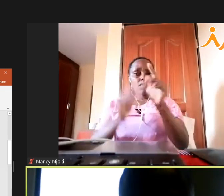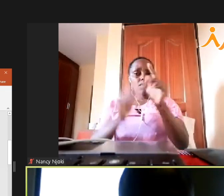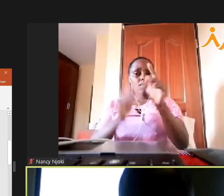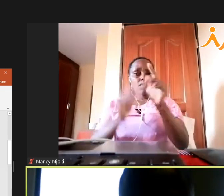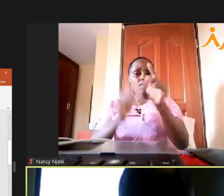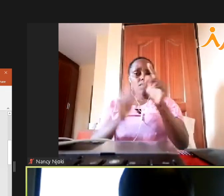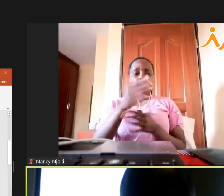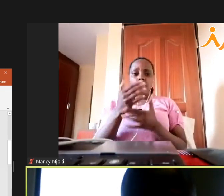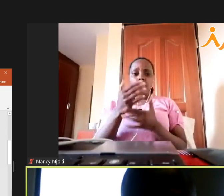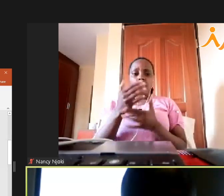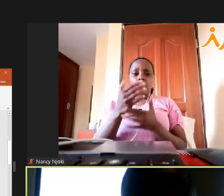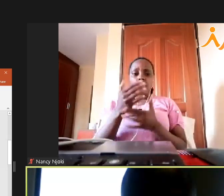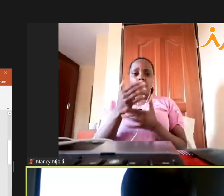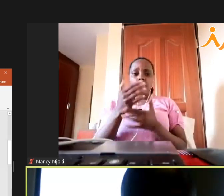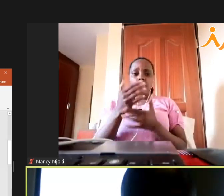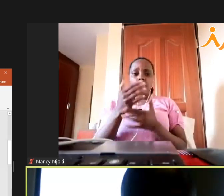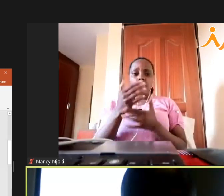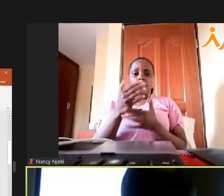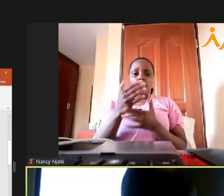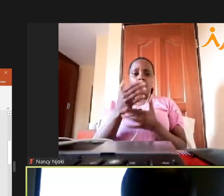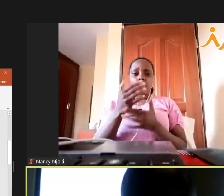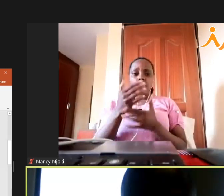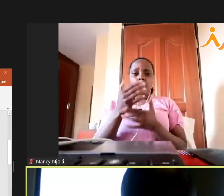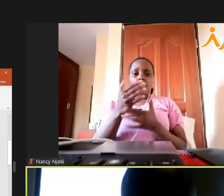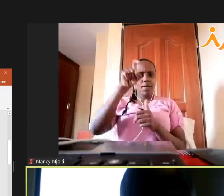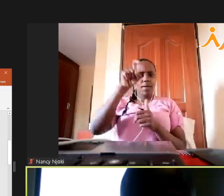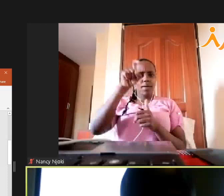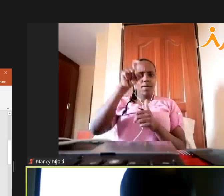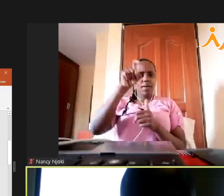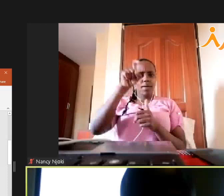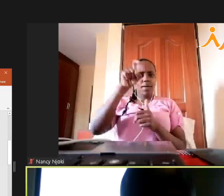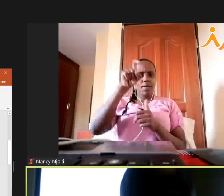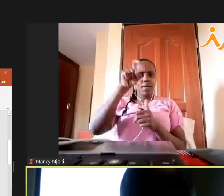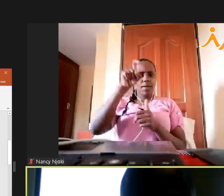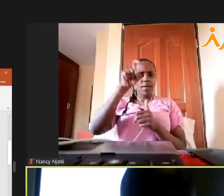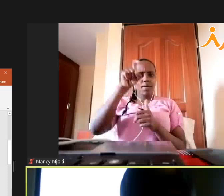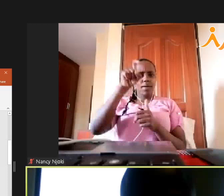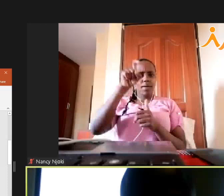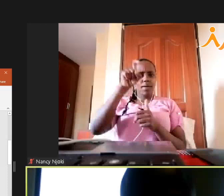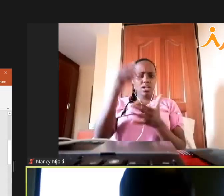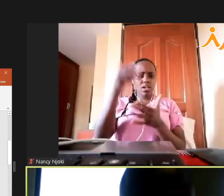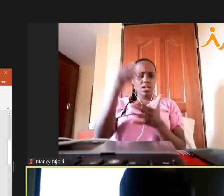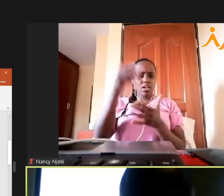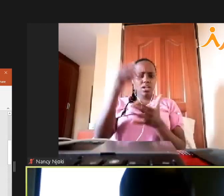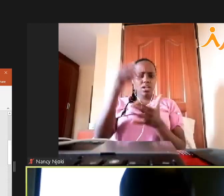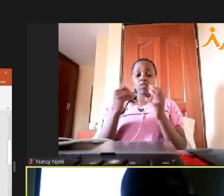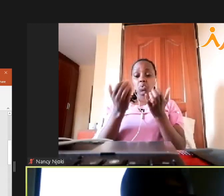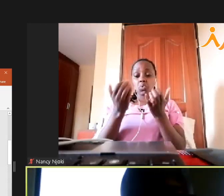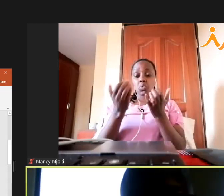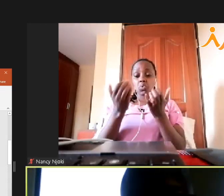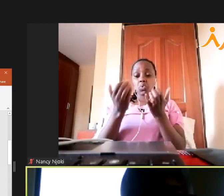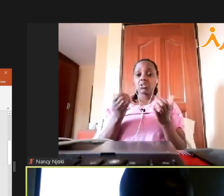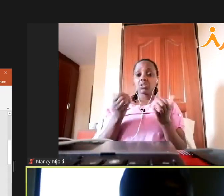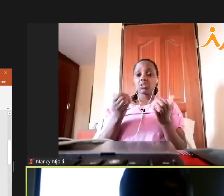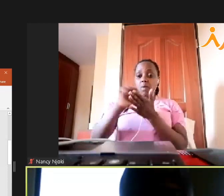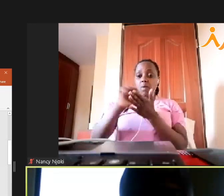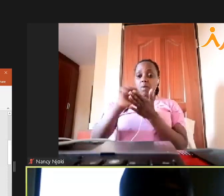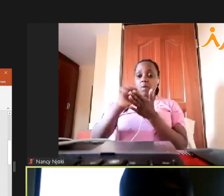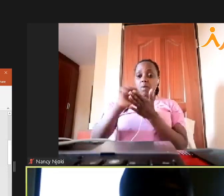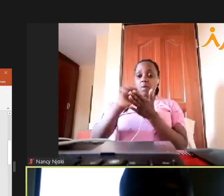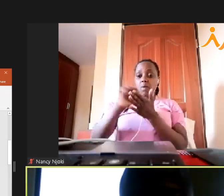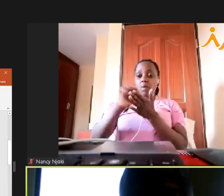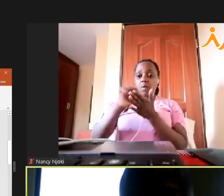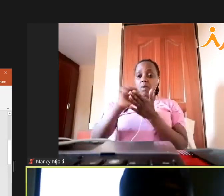also write their complementary report. I think that needs to be outlined. If there is need